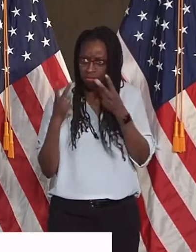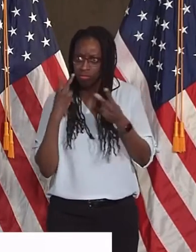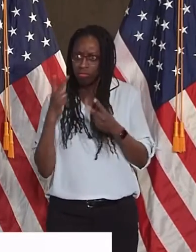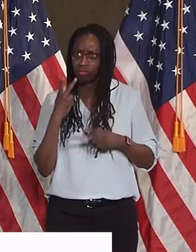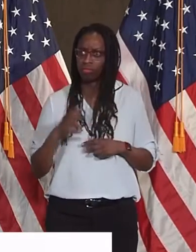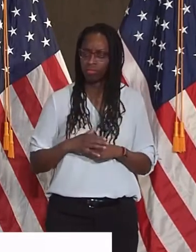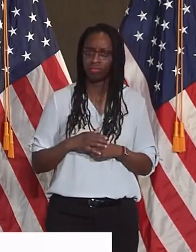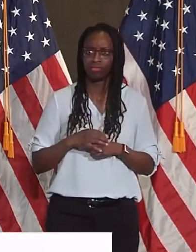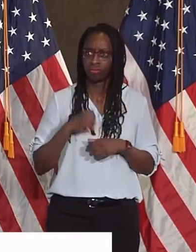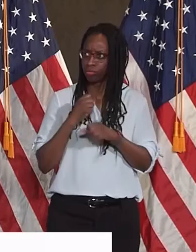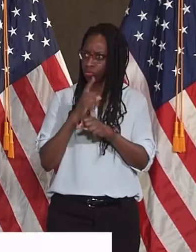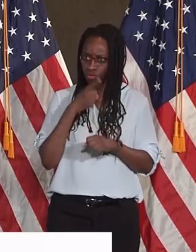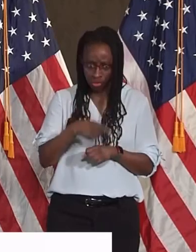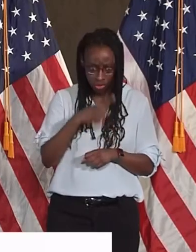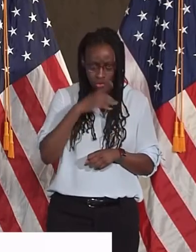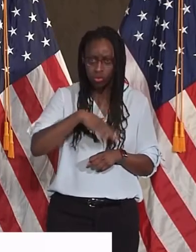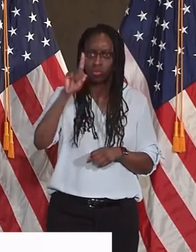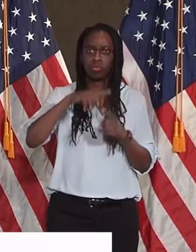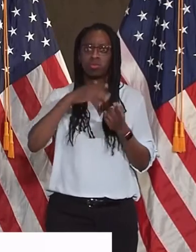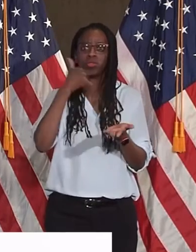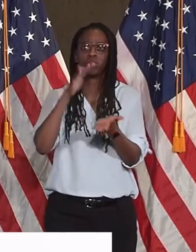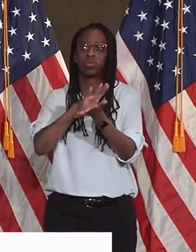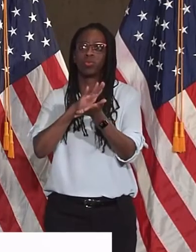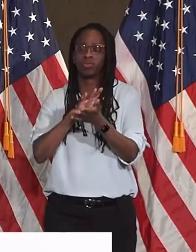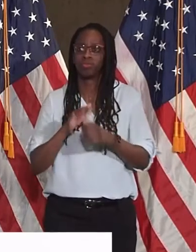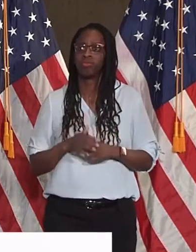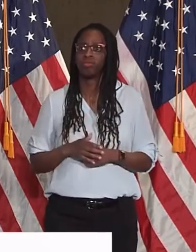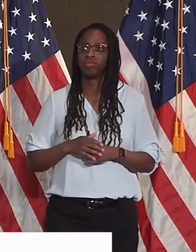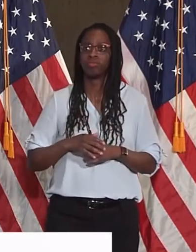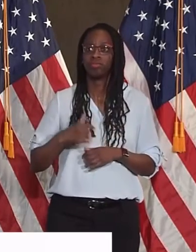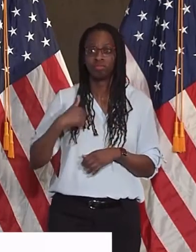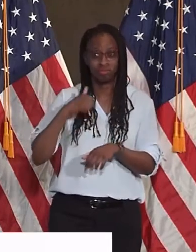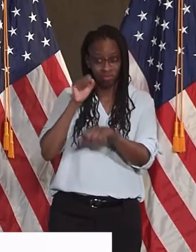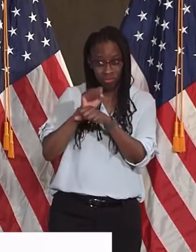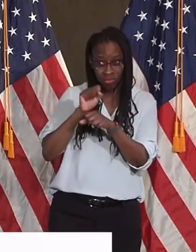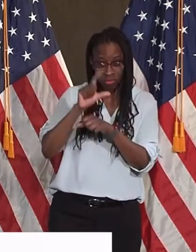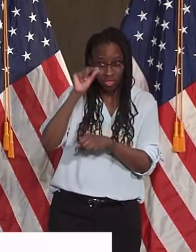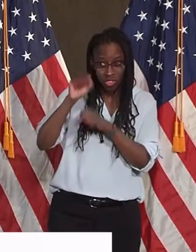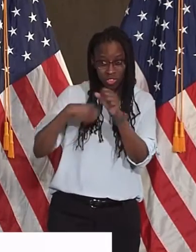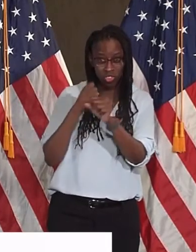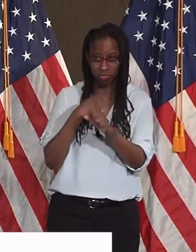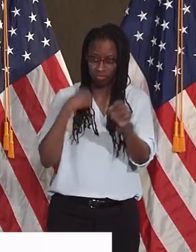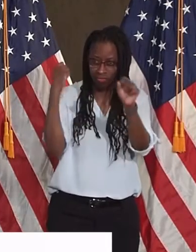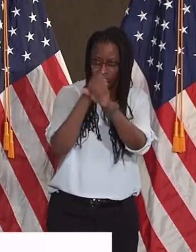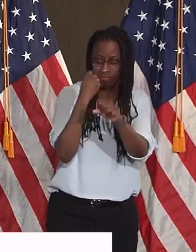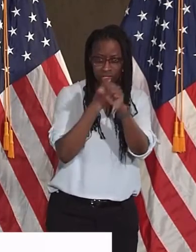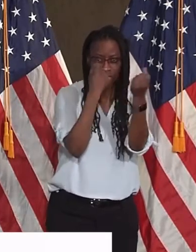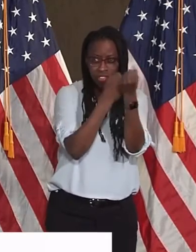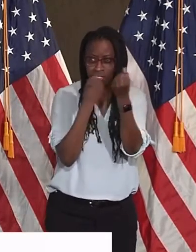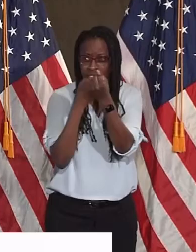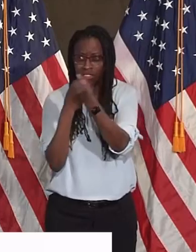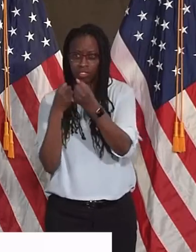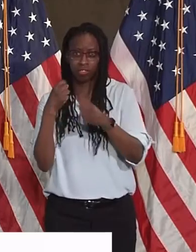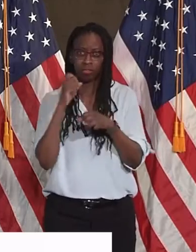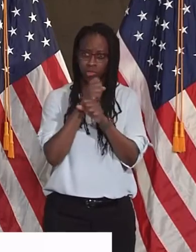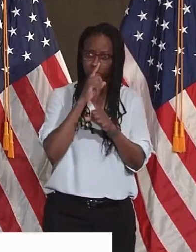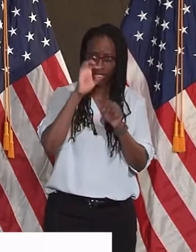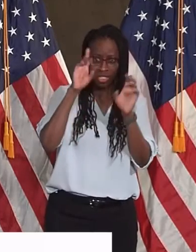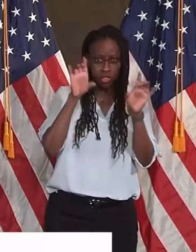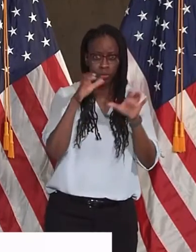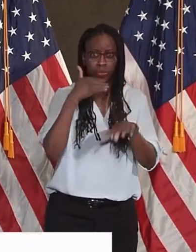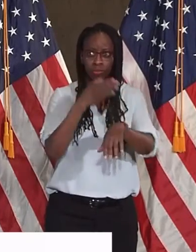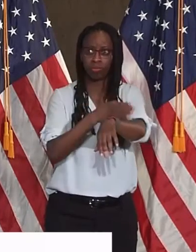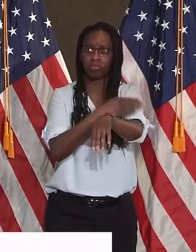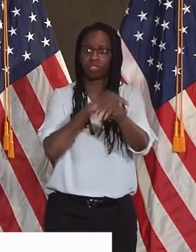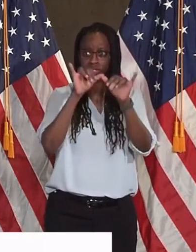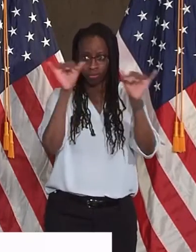increase equity and excellence in education for all students in Boston public schools. Too many of our kids are hurt